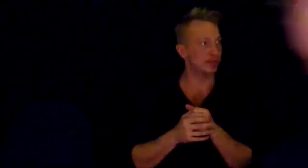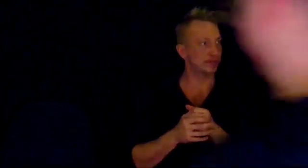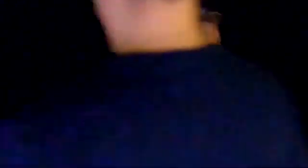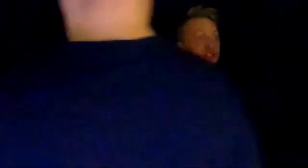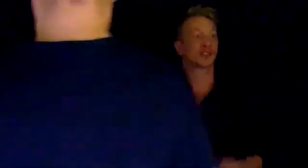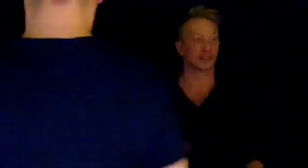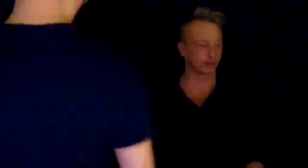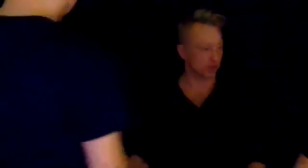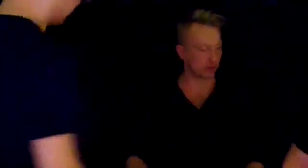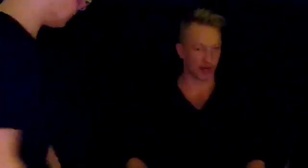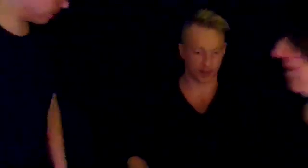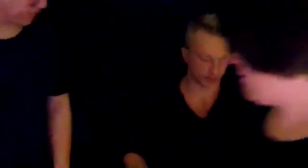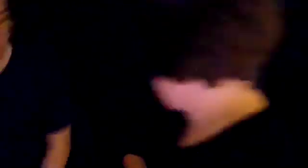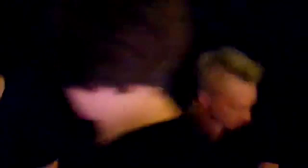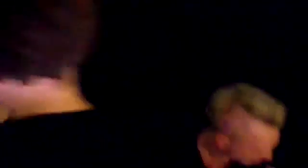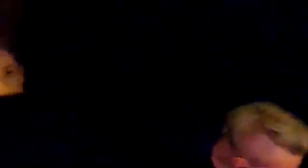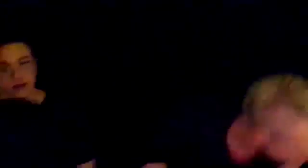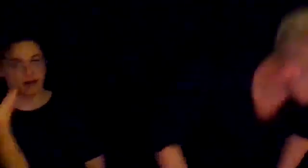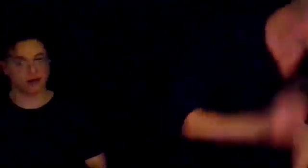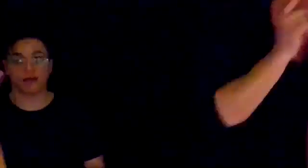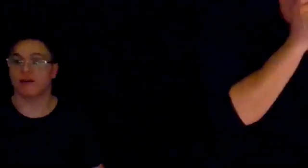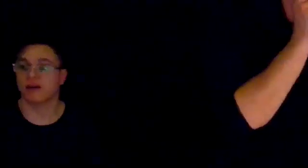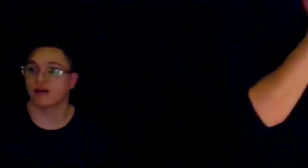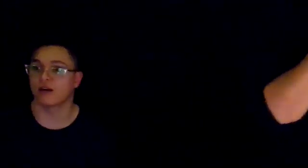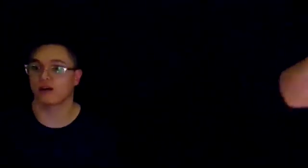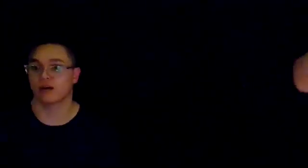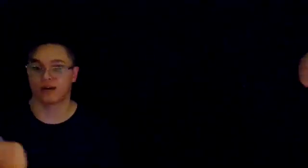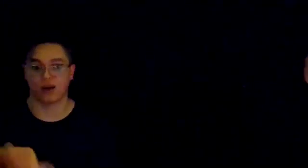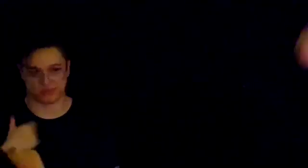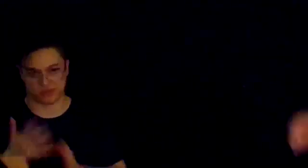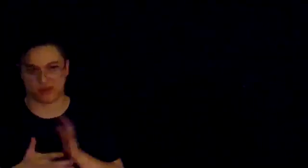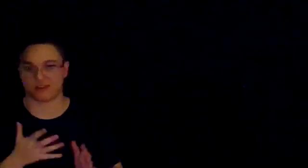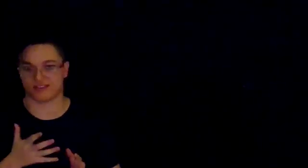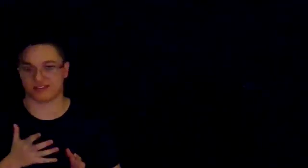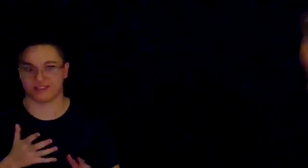and so, Craig, can you unmute? Can you mute Wilma, please?